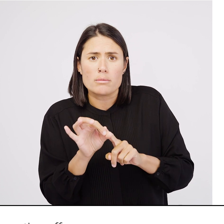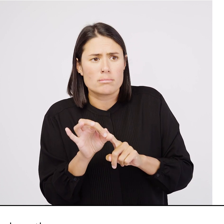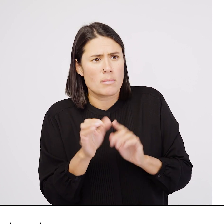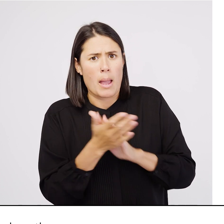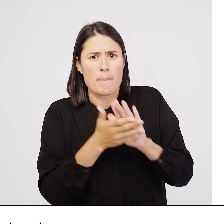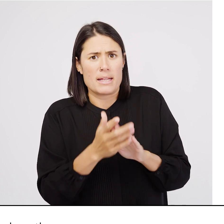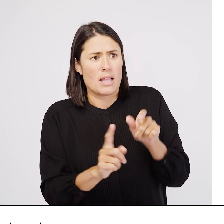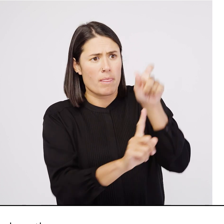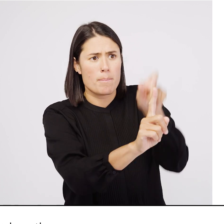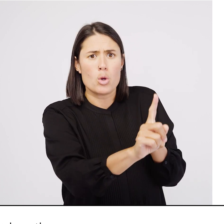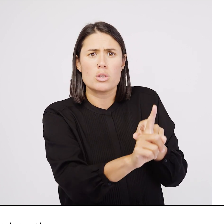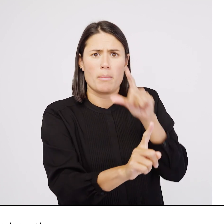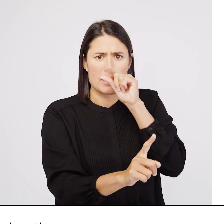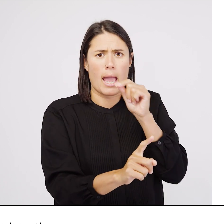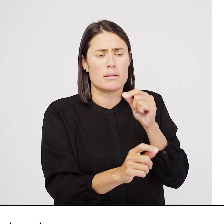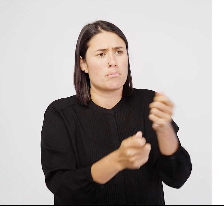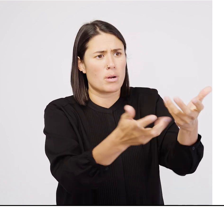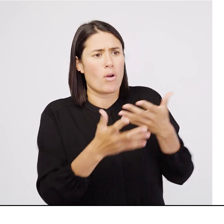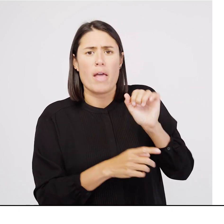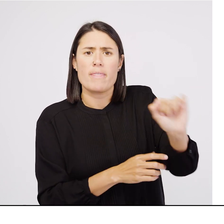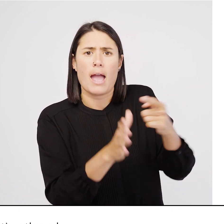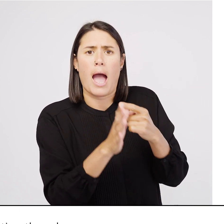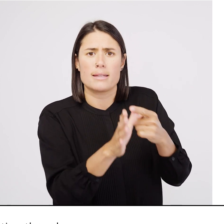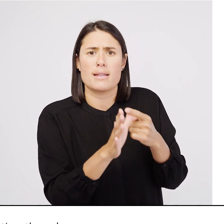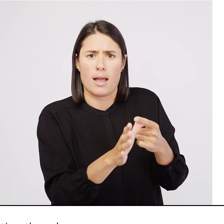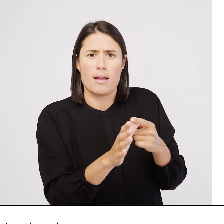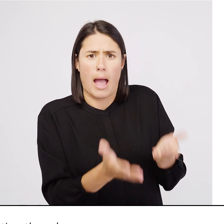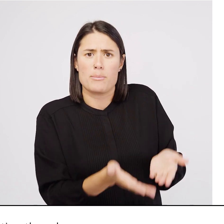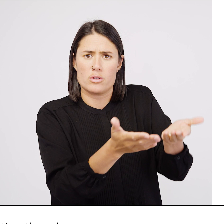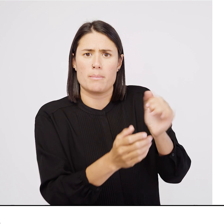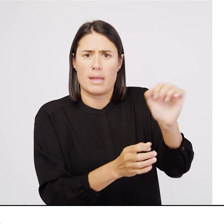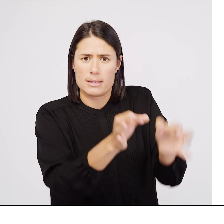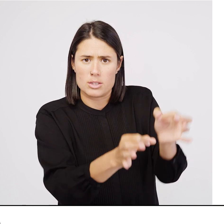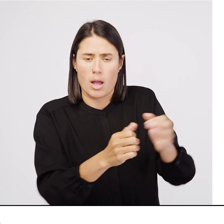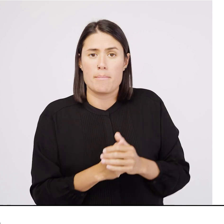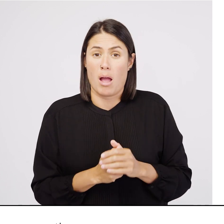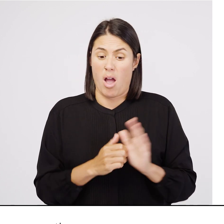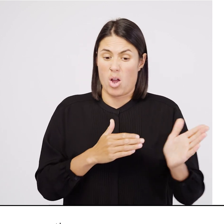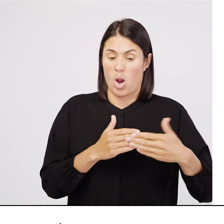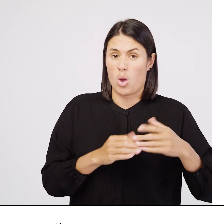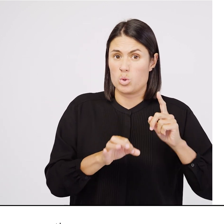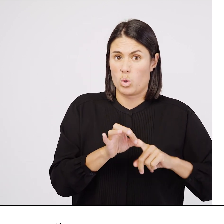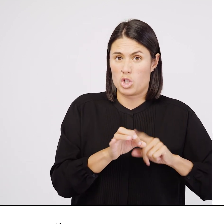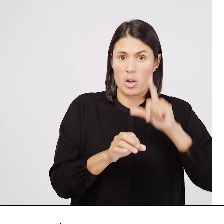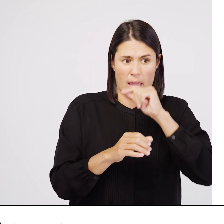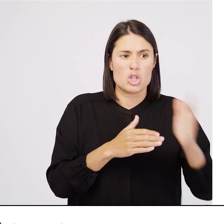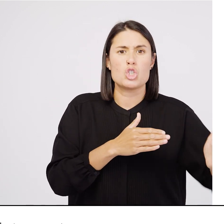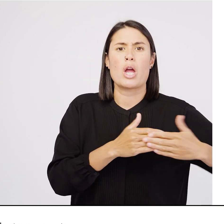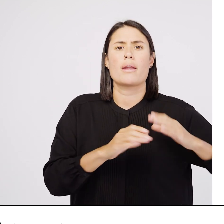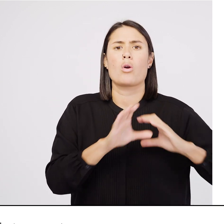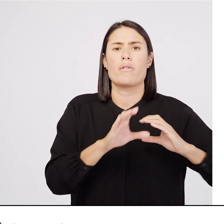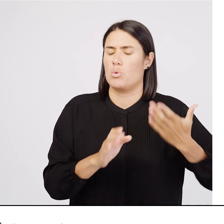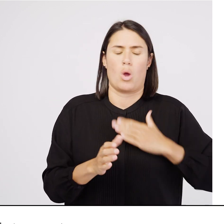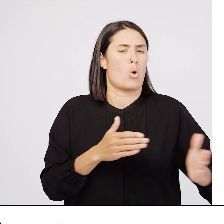question offers people more choice in how they answer. A closed question, though, can close or shut down the conversation, which